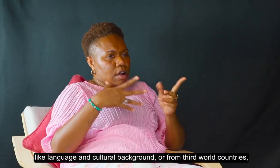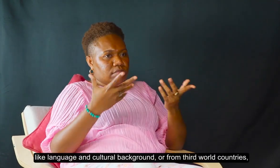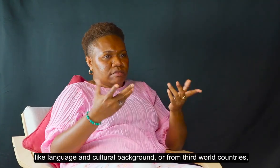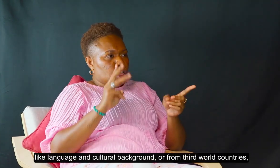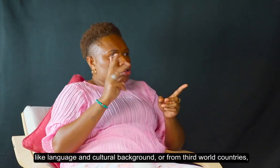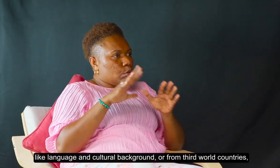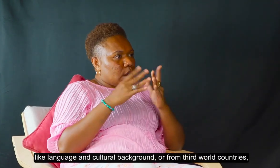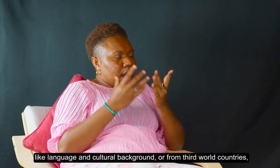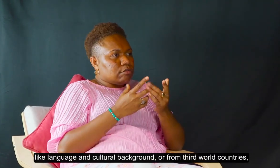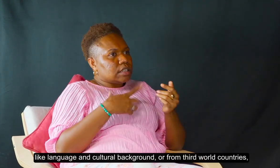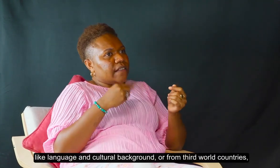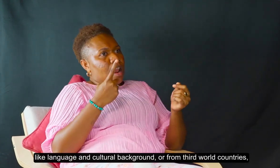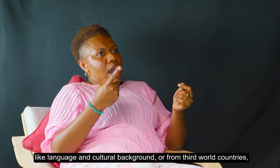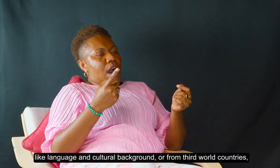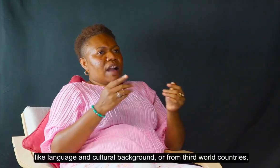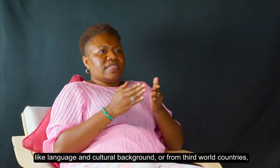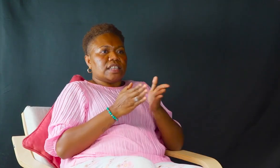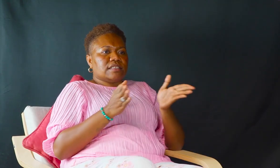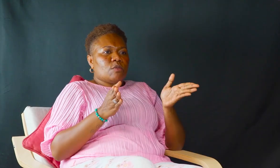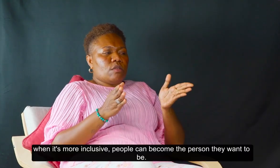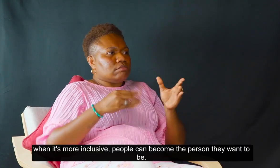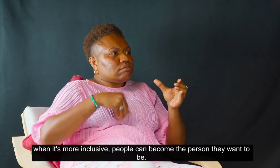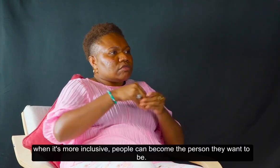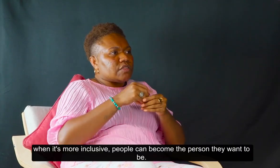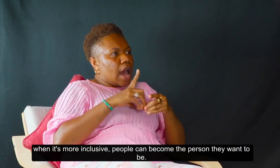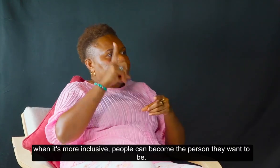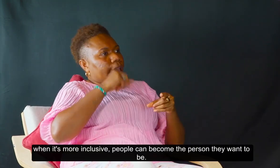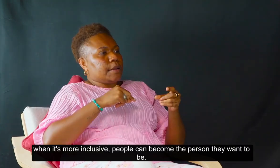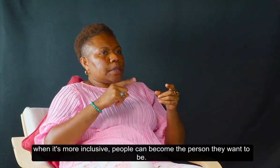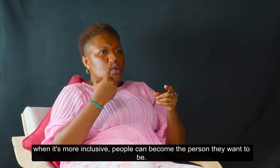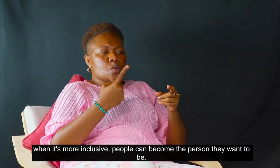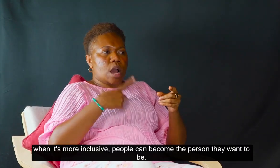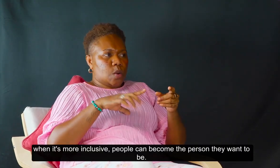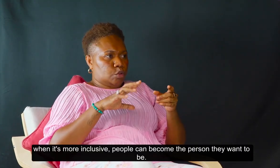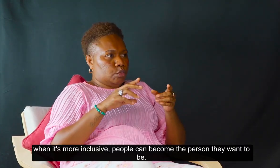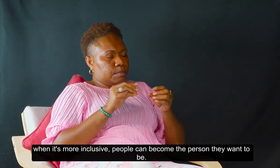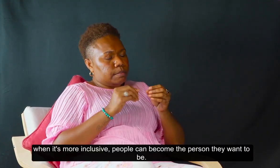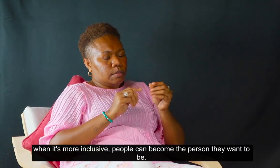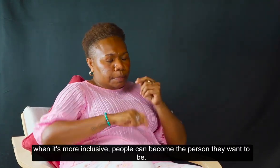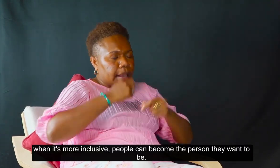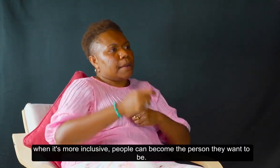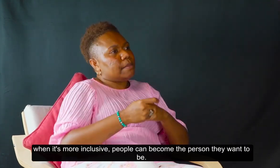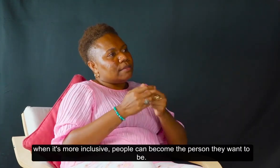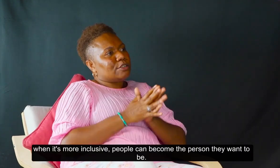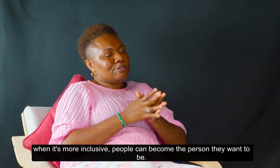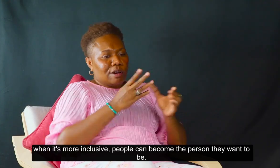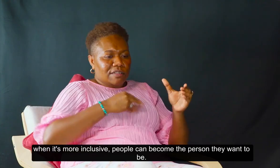background, or from third world countries, when it's more inclusive, people can become the person they want to